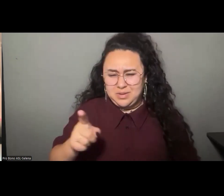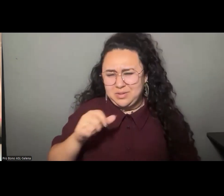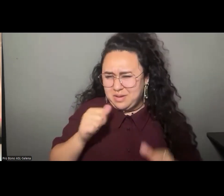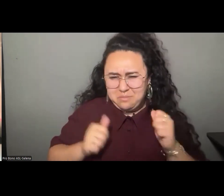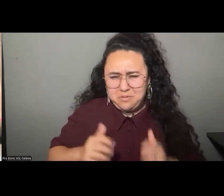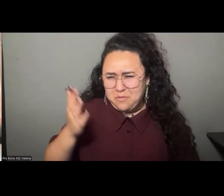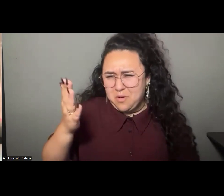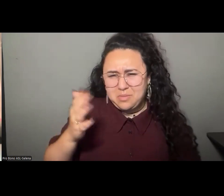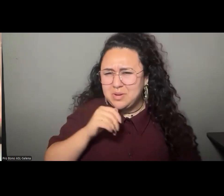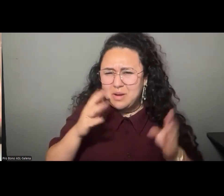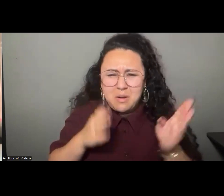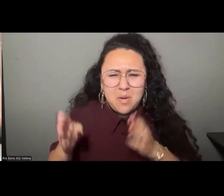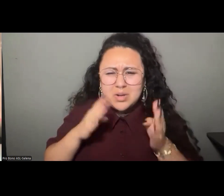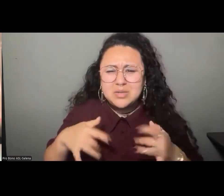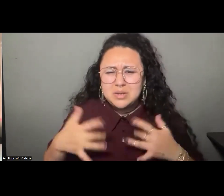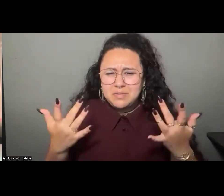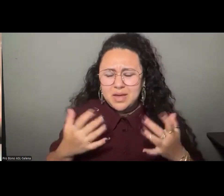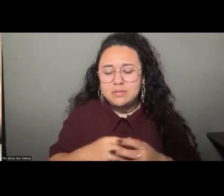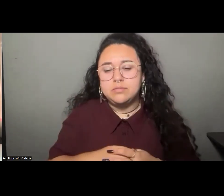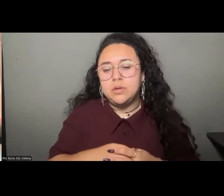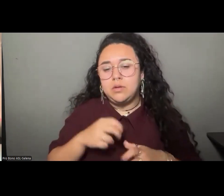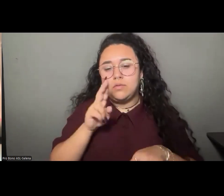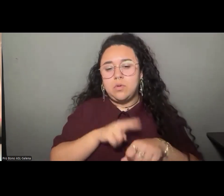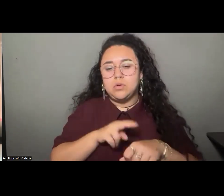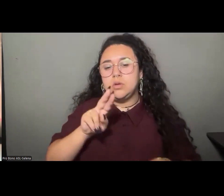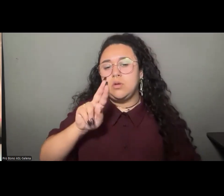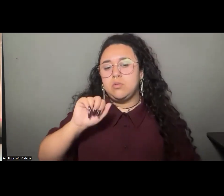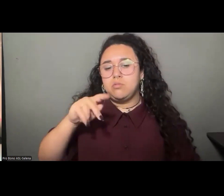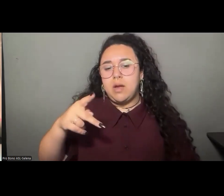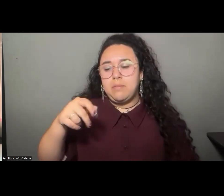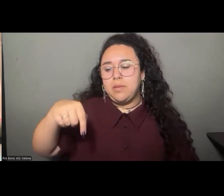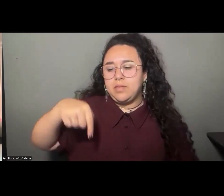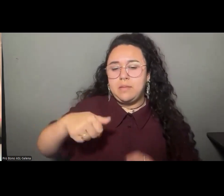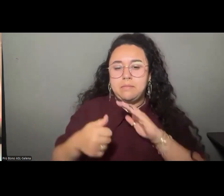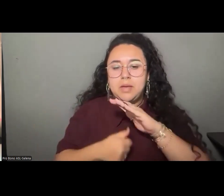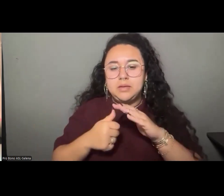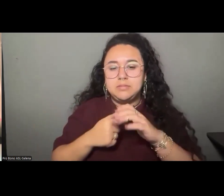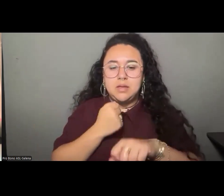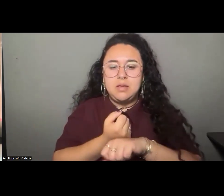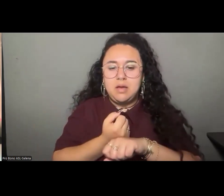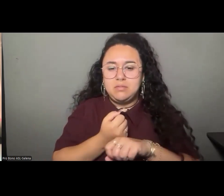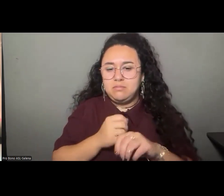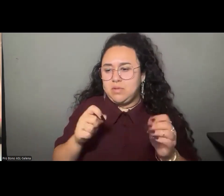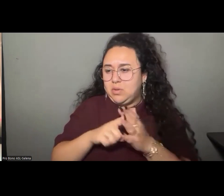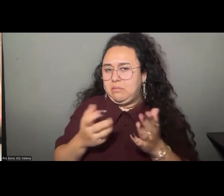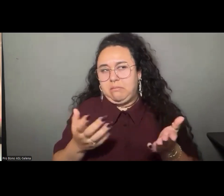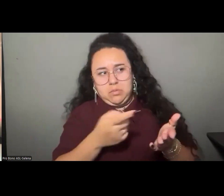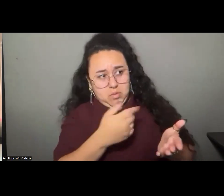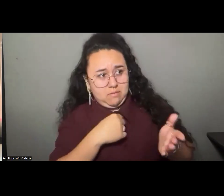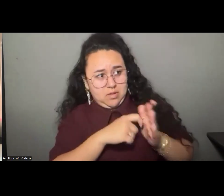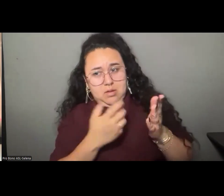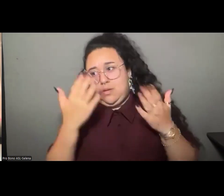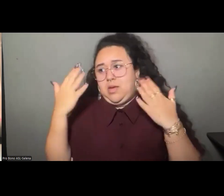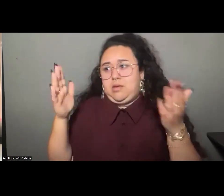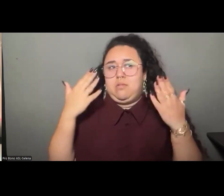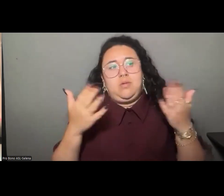not the organizer. And of course, it's like, oh, the ramp's in the basement. It's locked up. Oh, the key? I don't know. And then he's like,